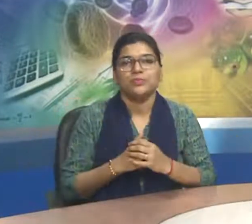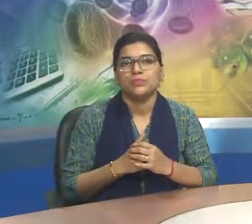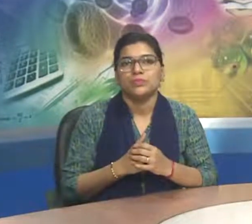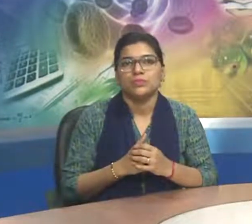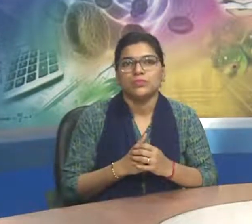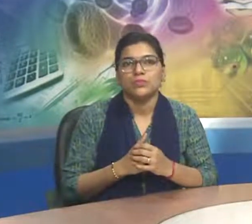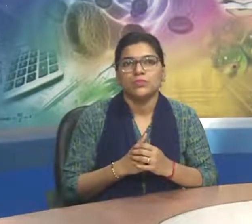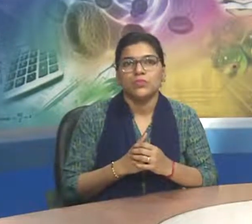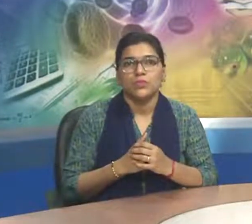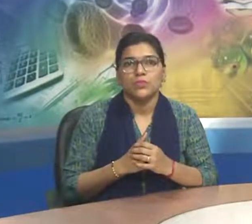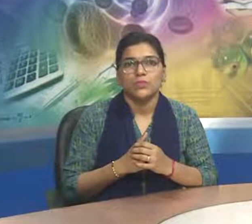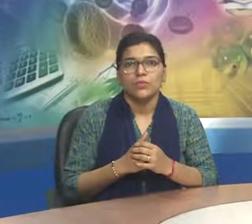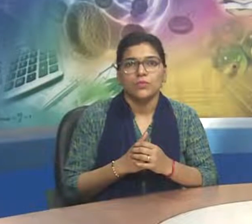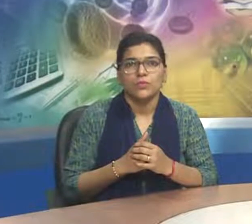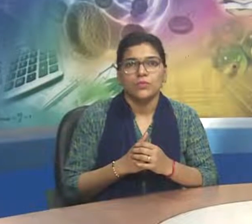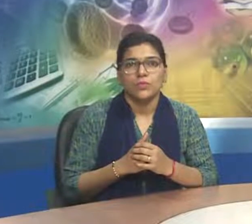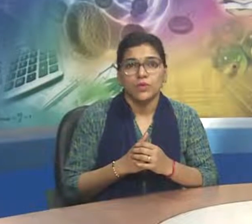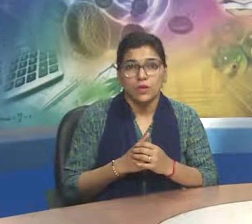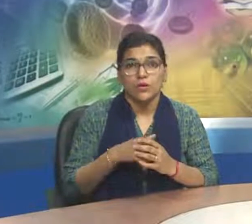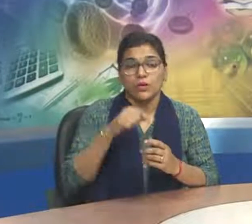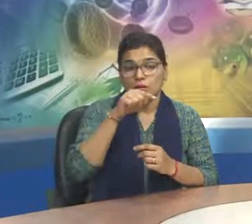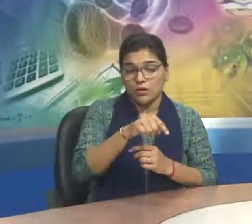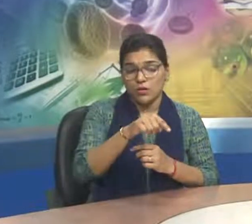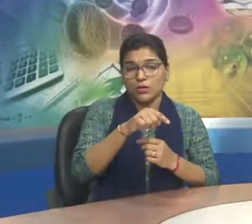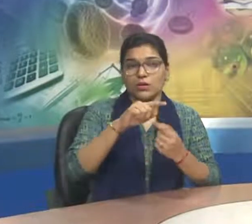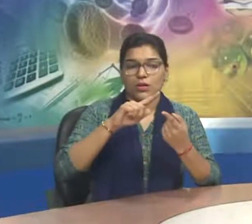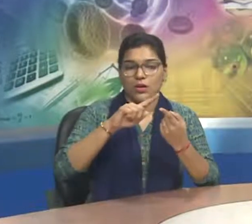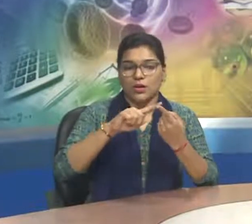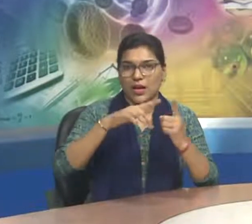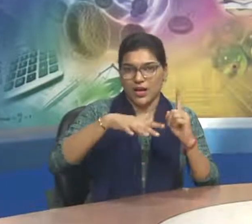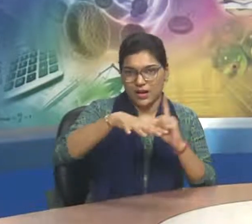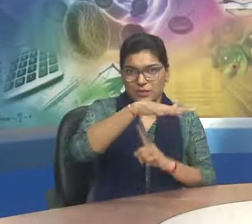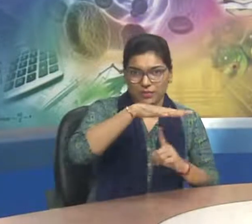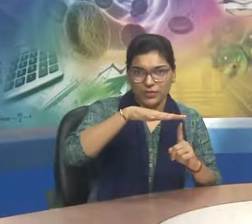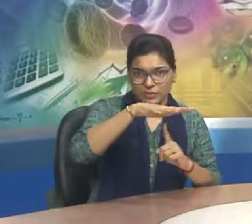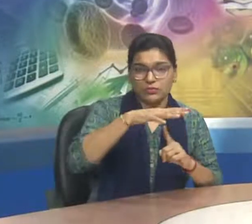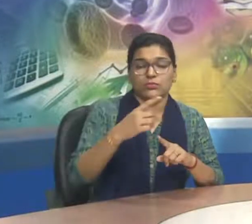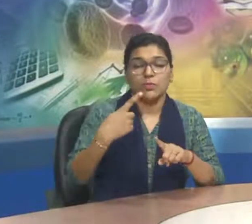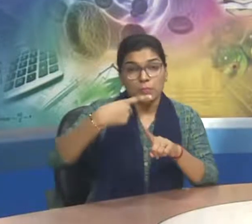Let us now understand the introduction part of this lesson.